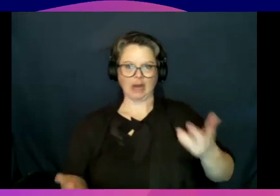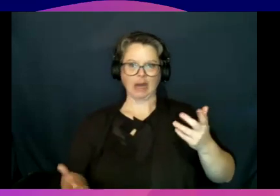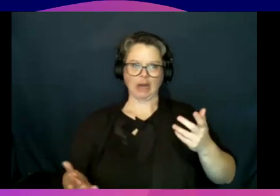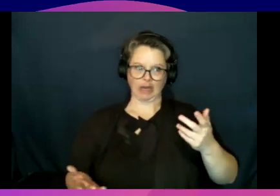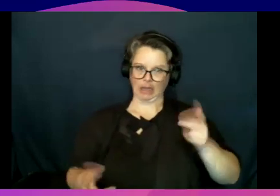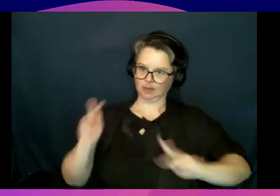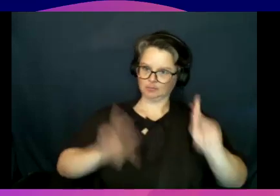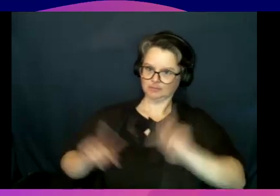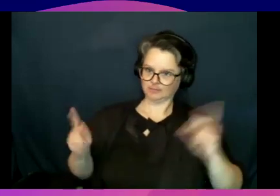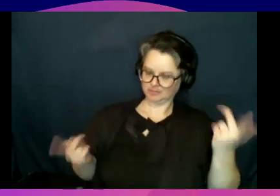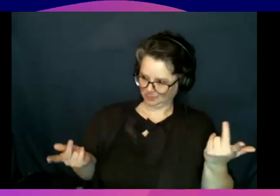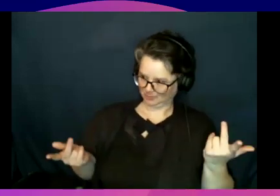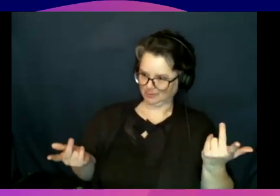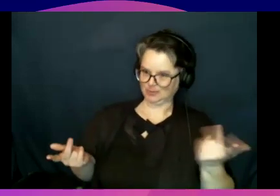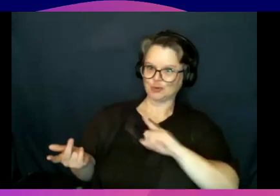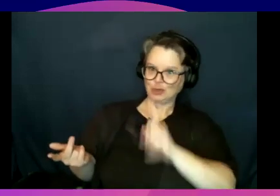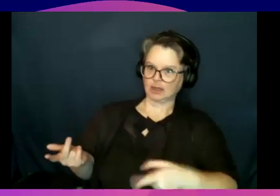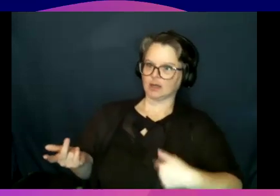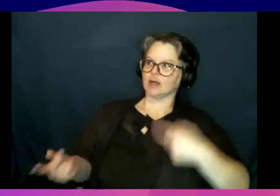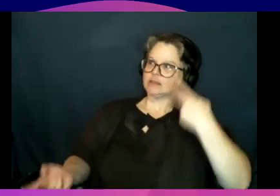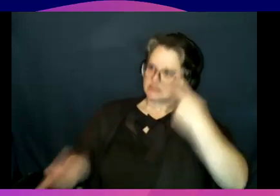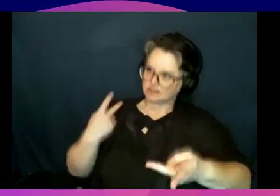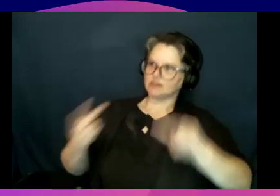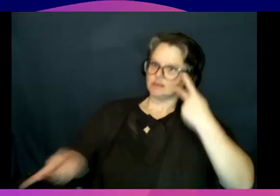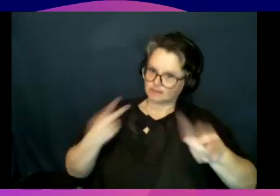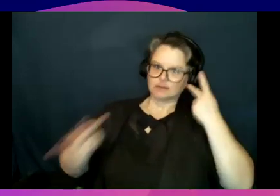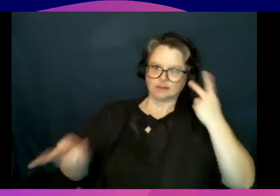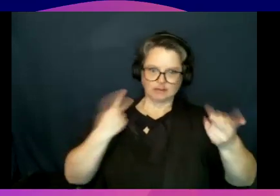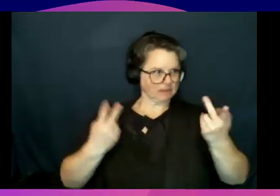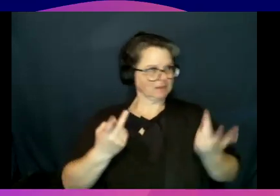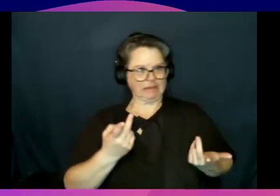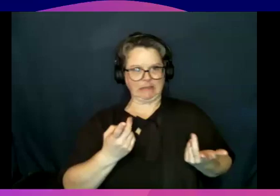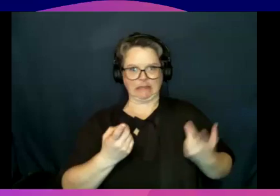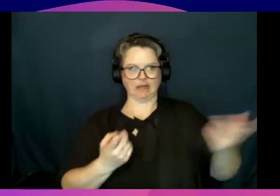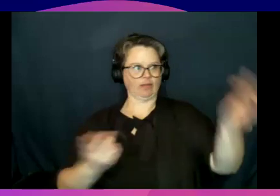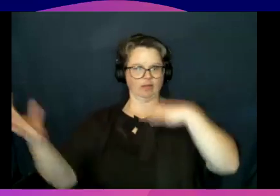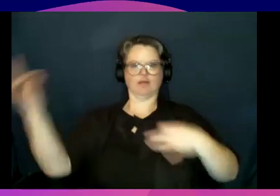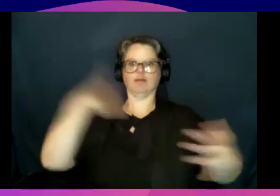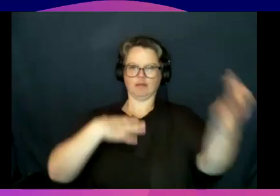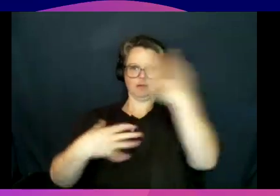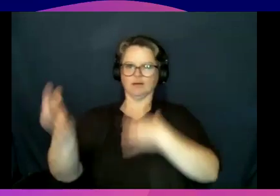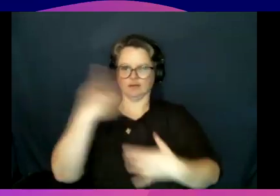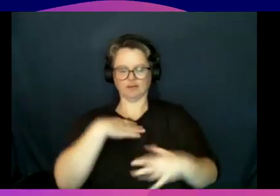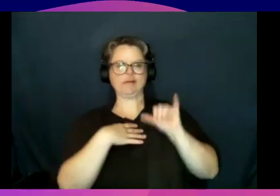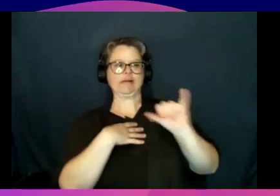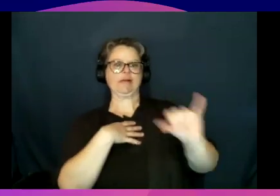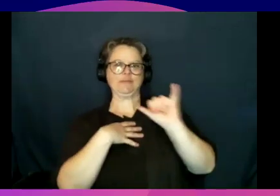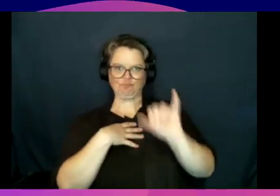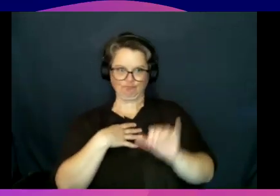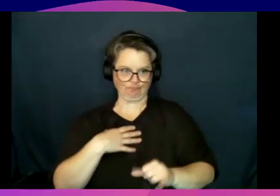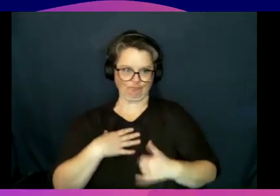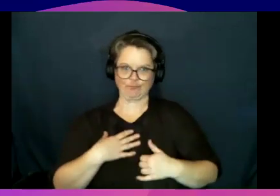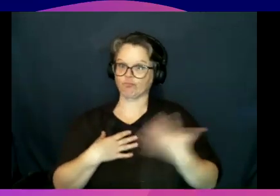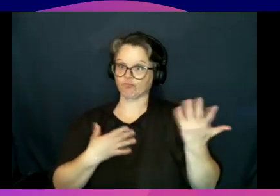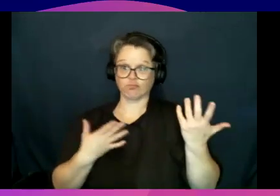what we do. People don't understand gender-based violence work. They don't understand how complex it is, how difficult